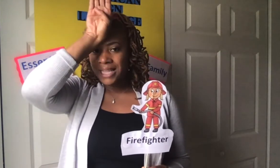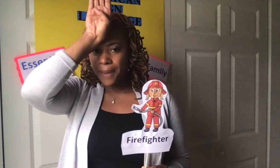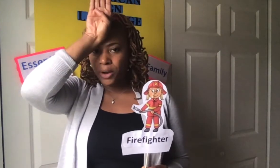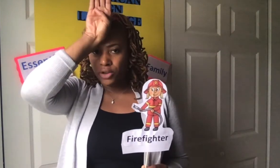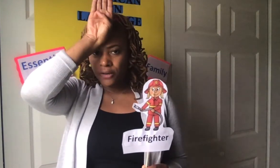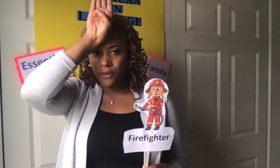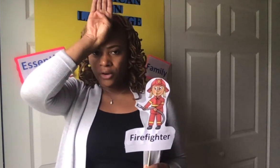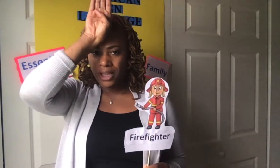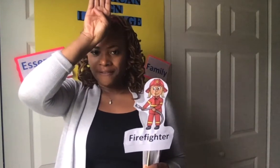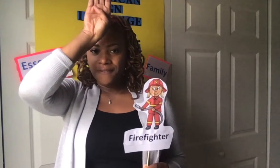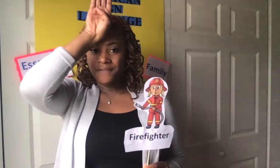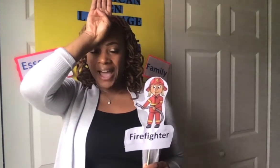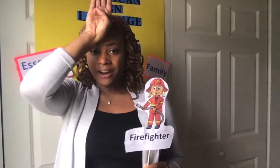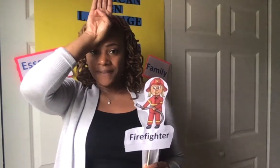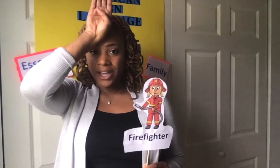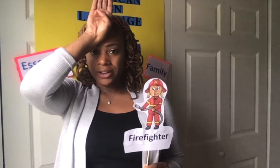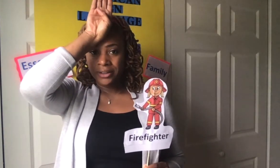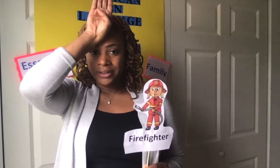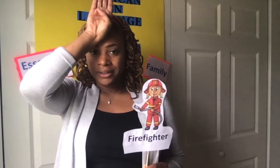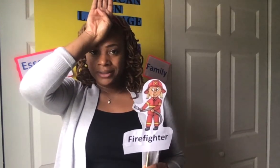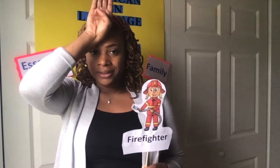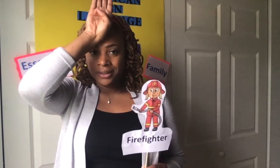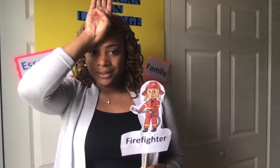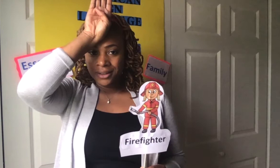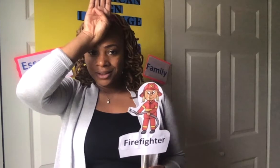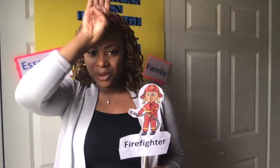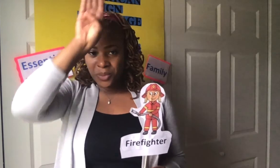it on your forehead. Firefighter. Perfect.